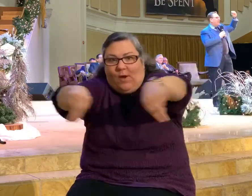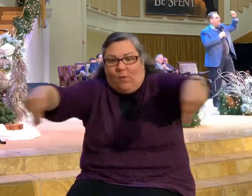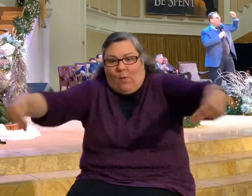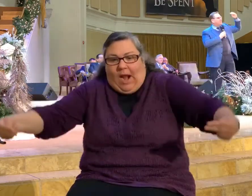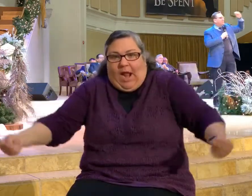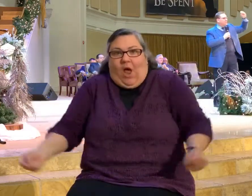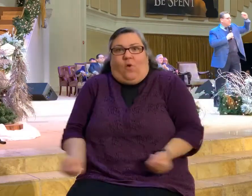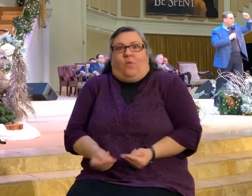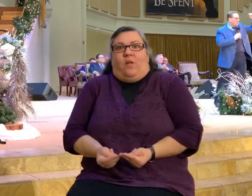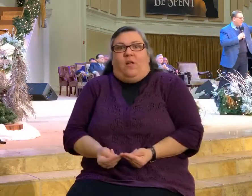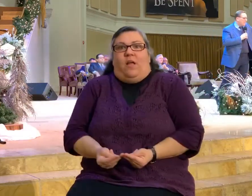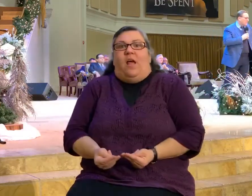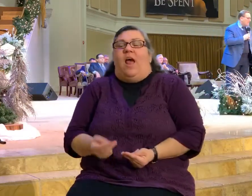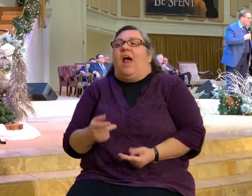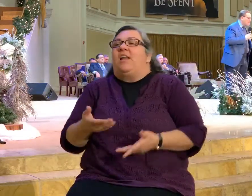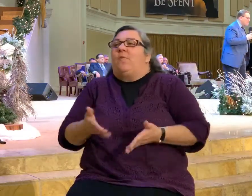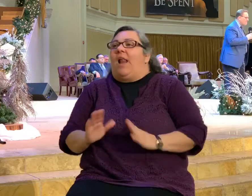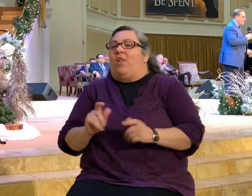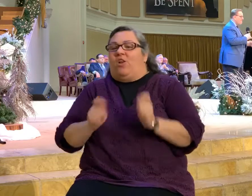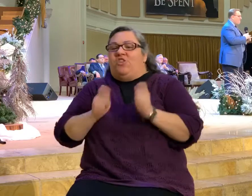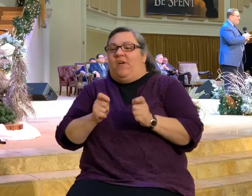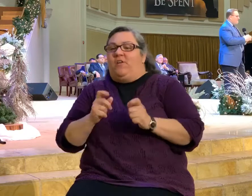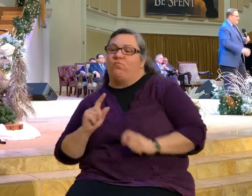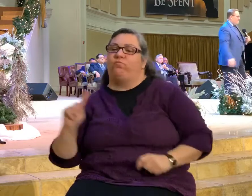as the bodies of the Christians were burned.